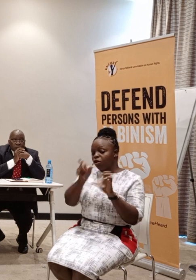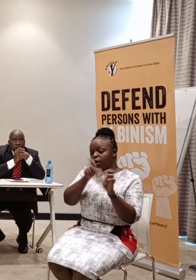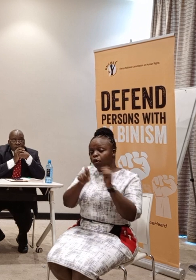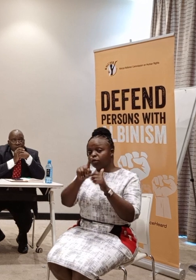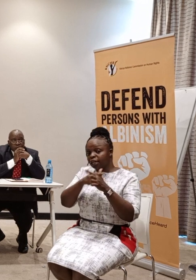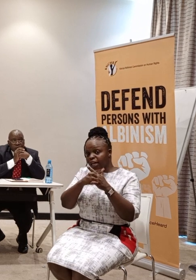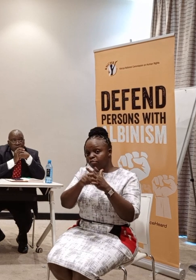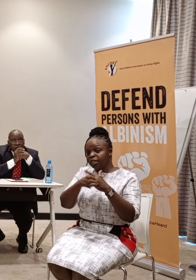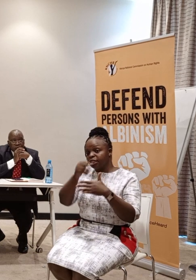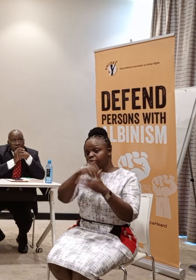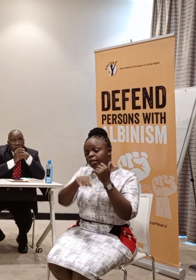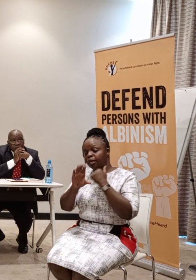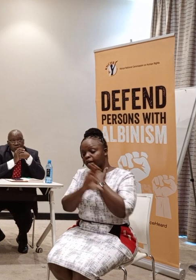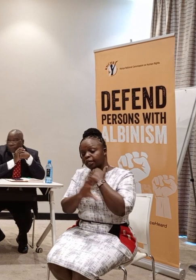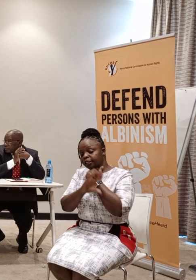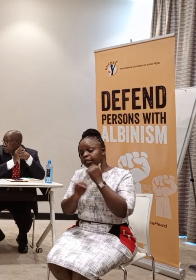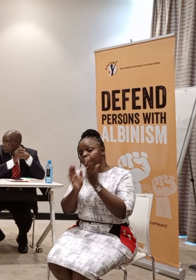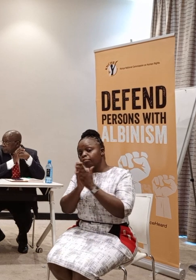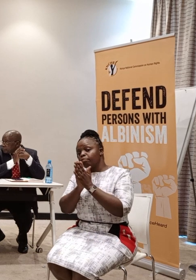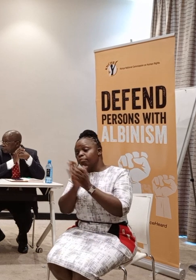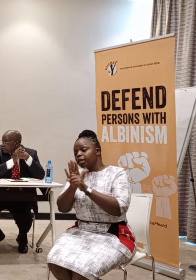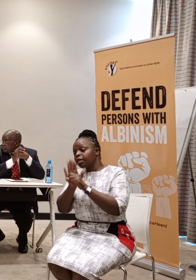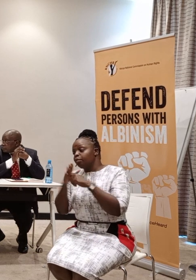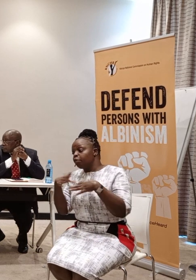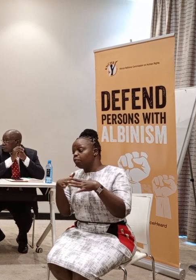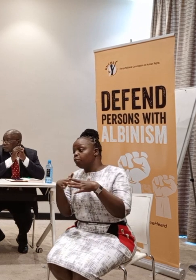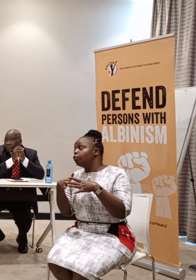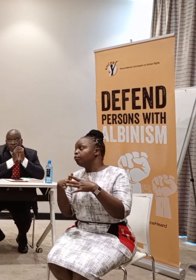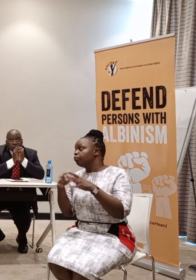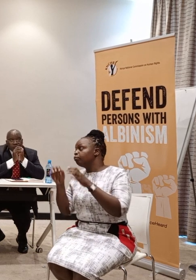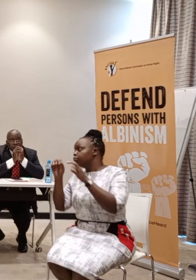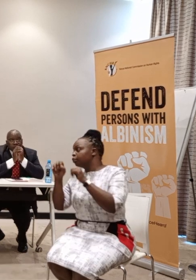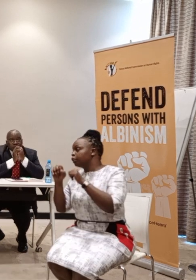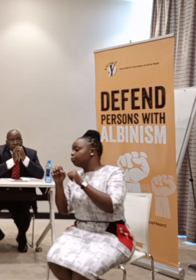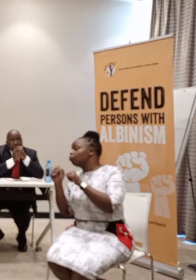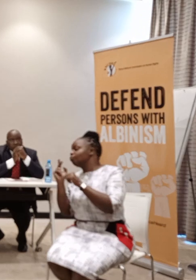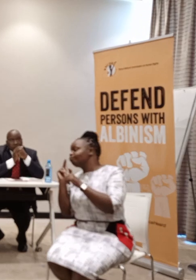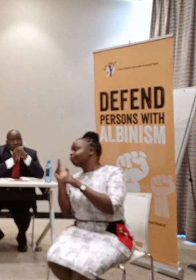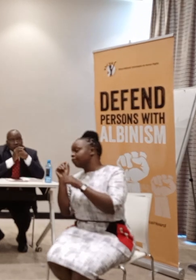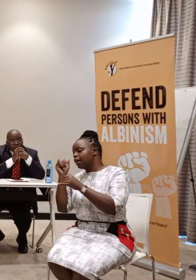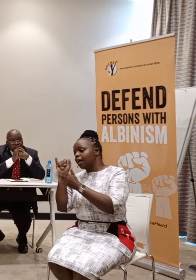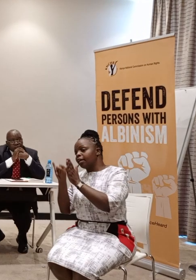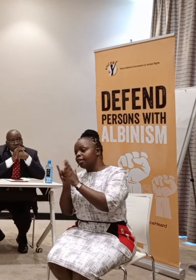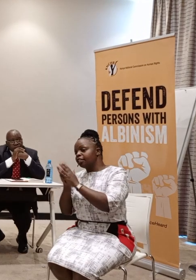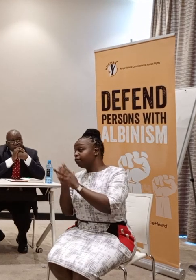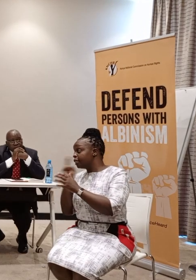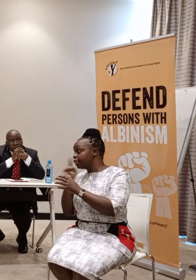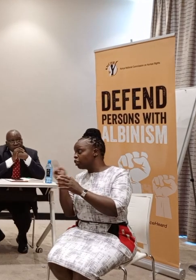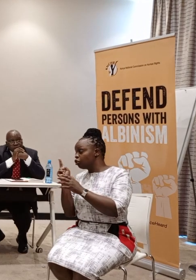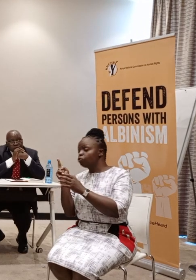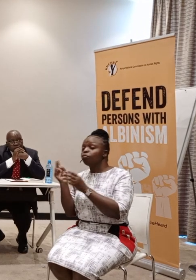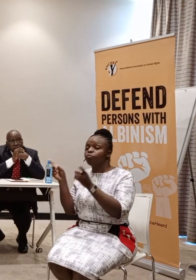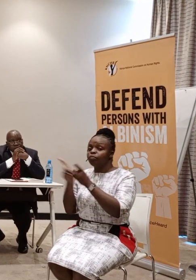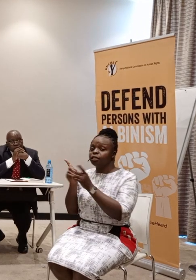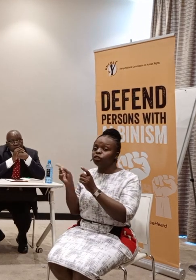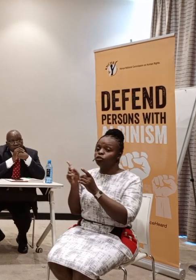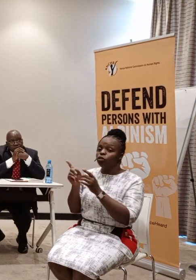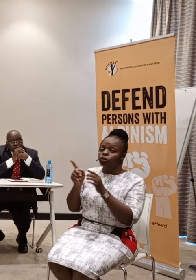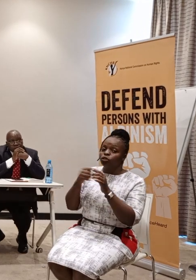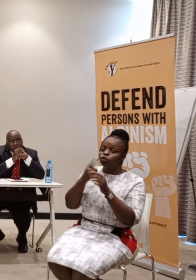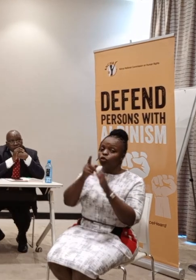can identify a lot with seeing you and encountering you, and so I think I want to jump